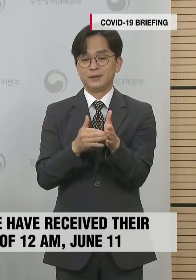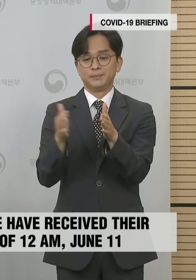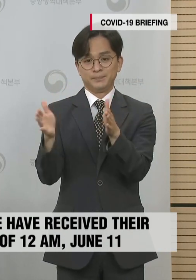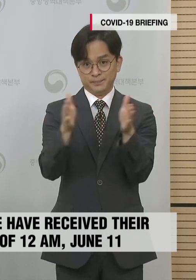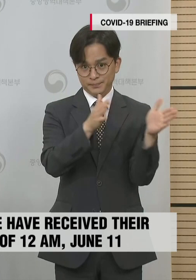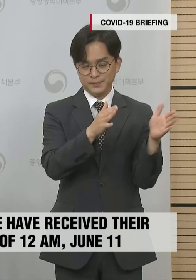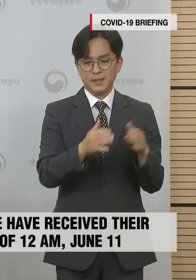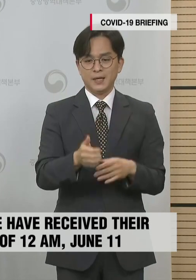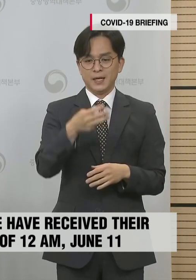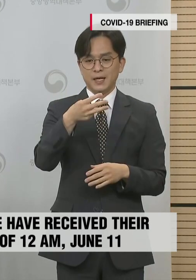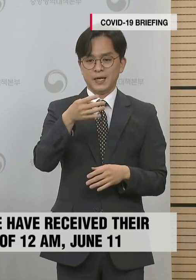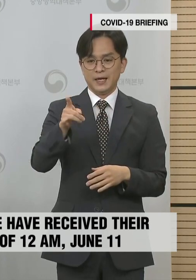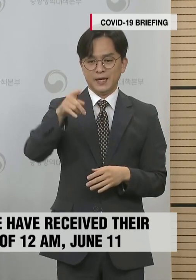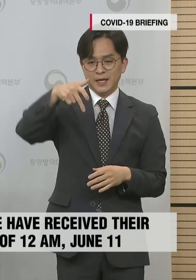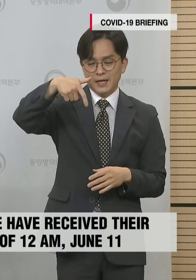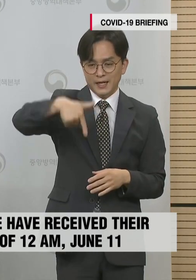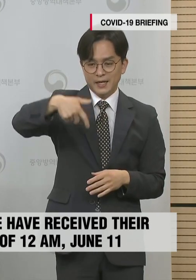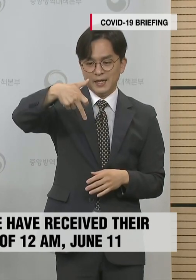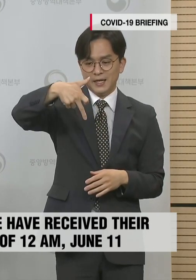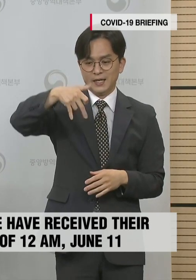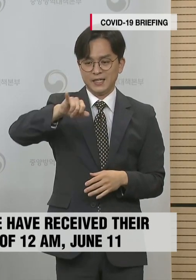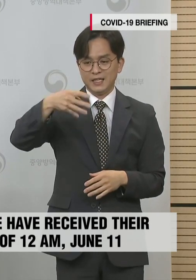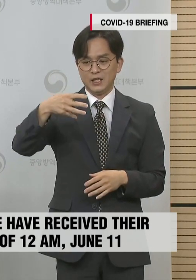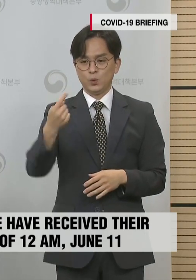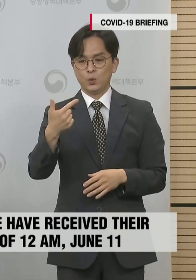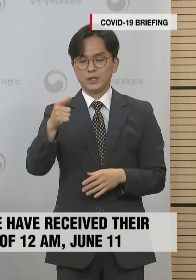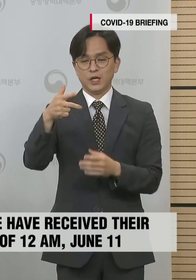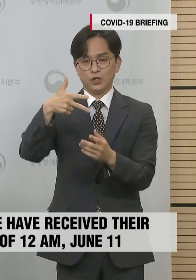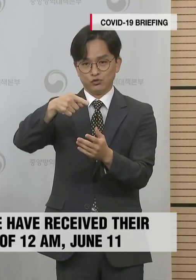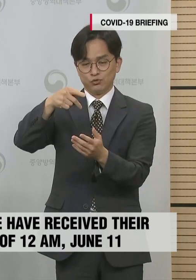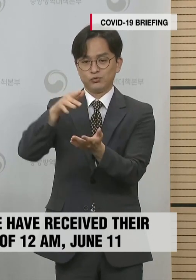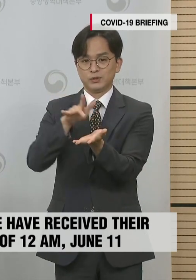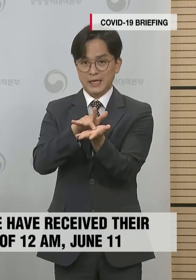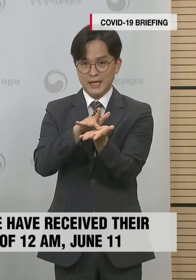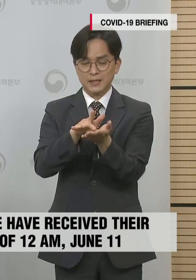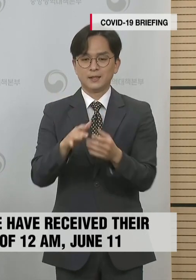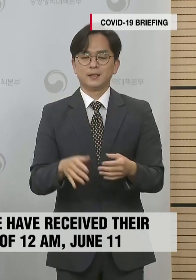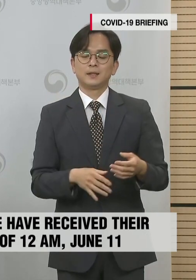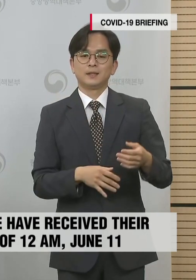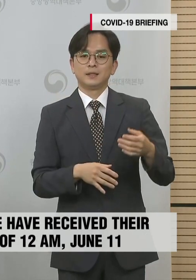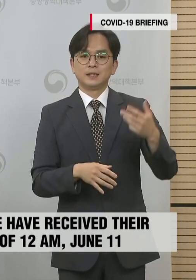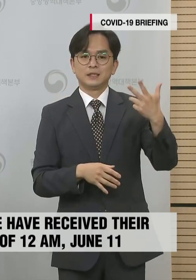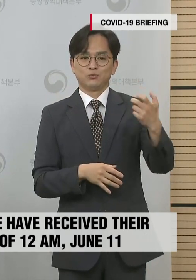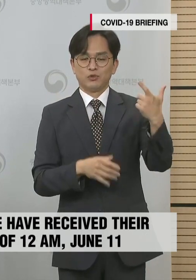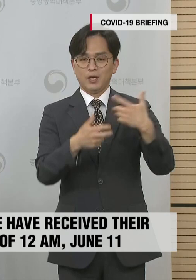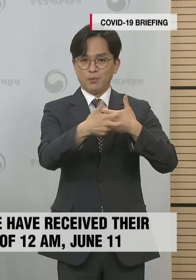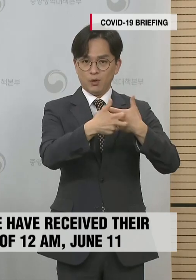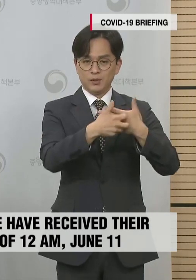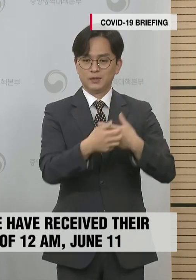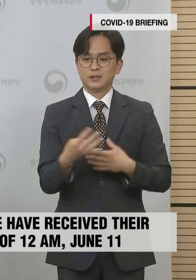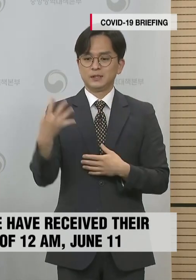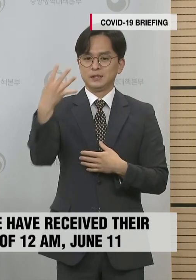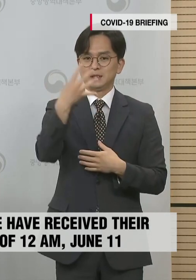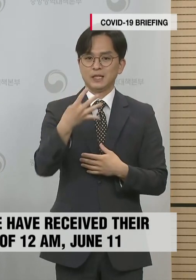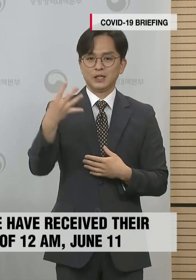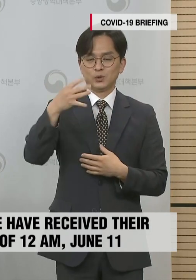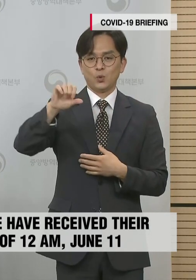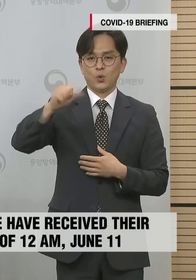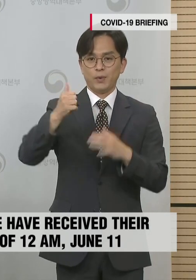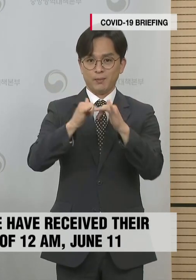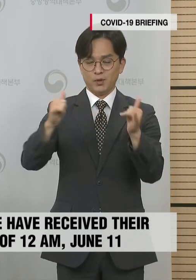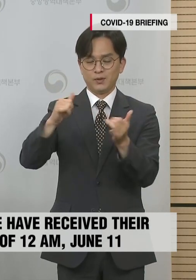7,800 people here in the country across 126 hospitals, and the Reconera treatment have been administered to more